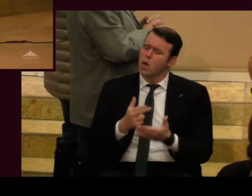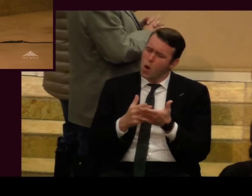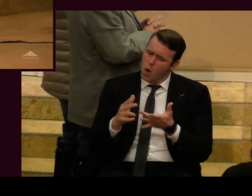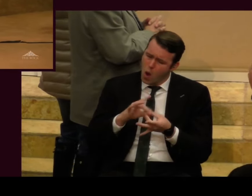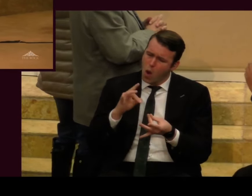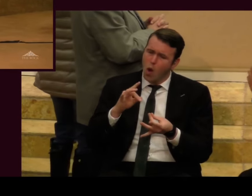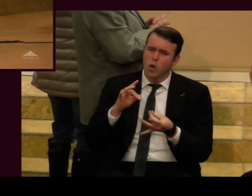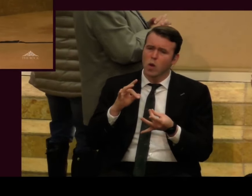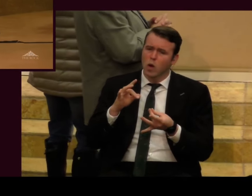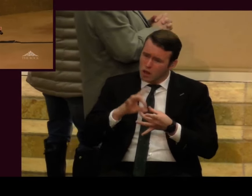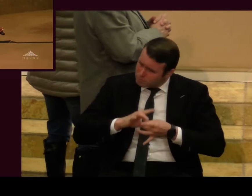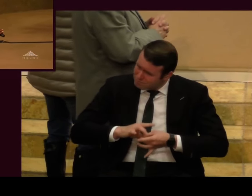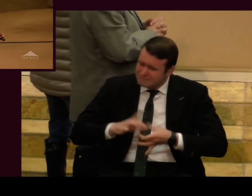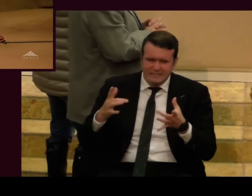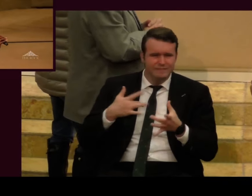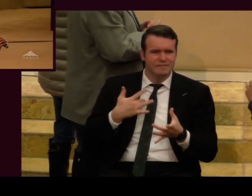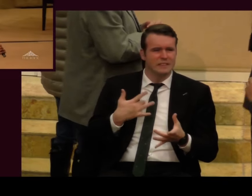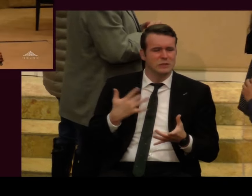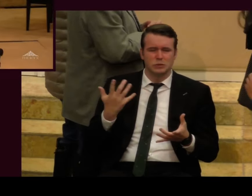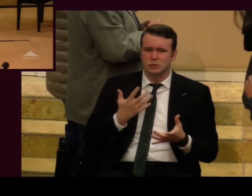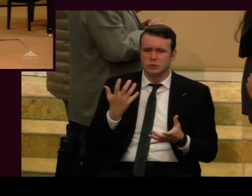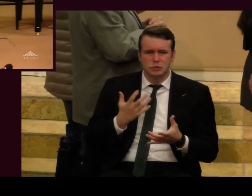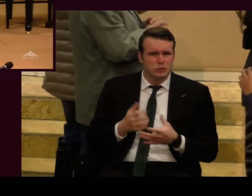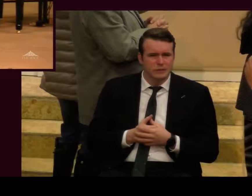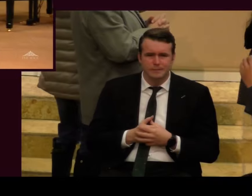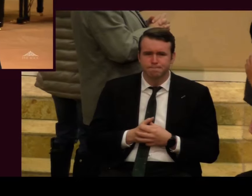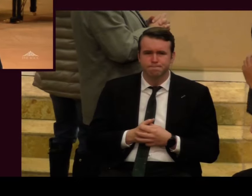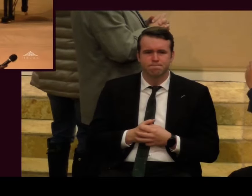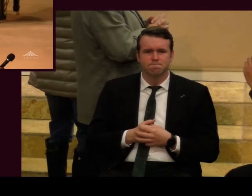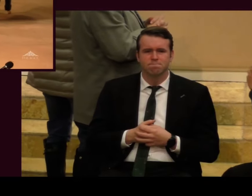Come on, the Holy Ghost won't let me loose right now.